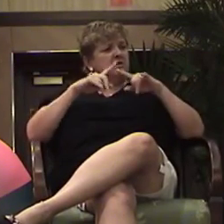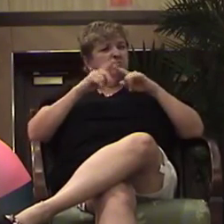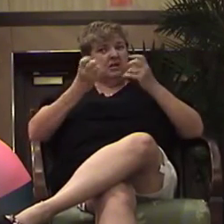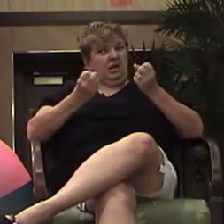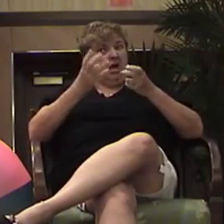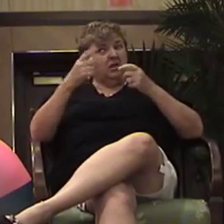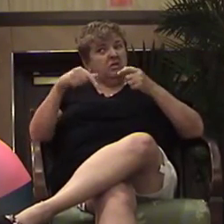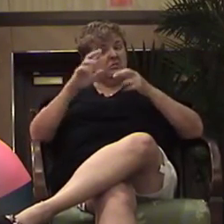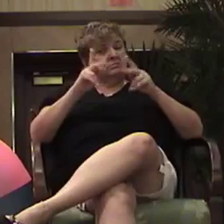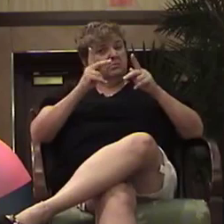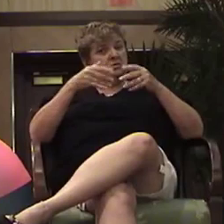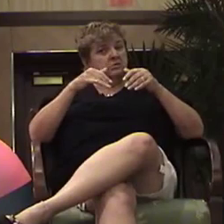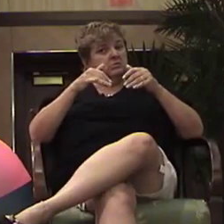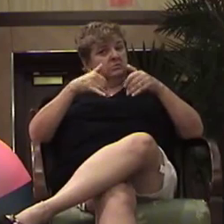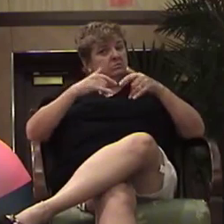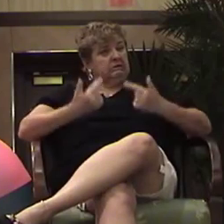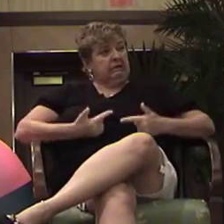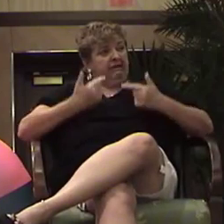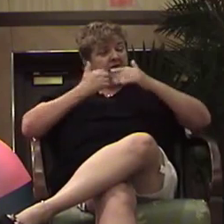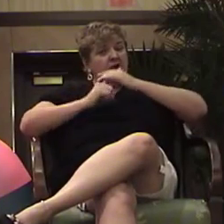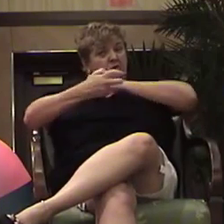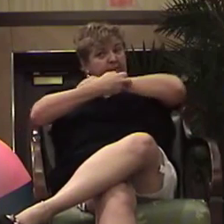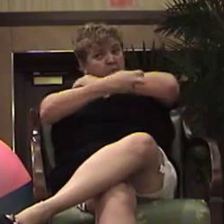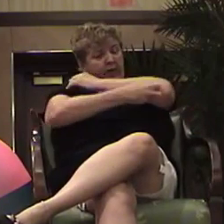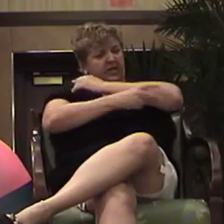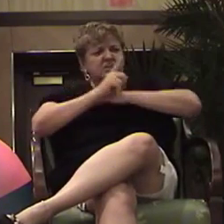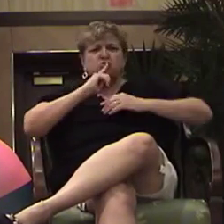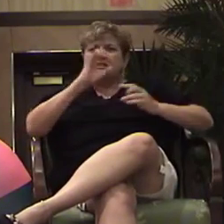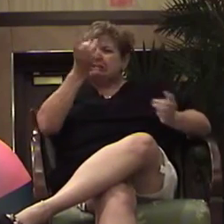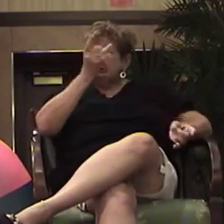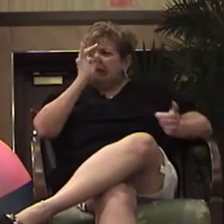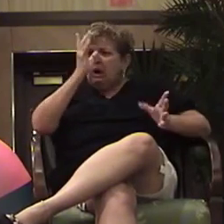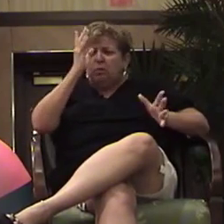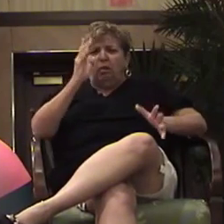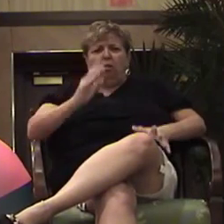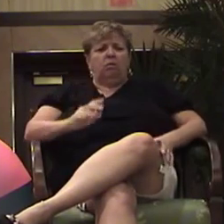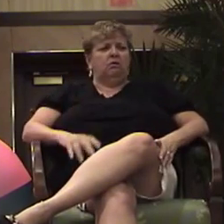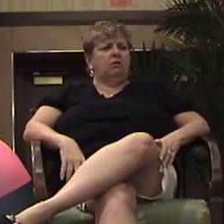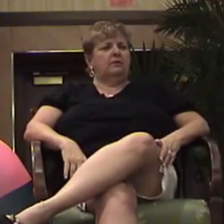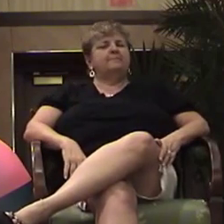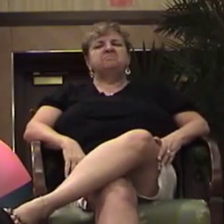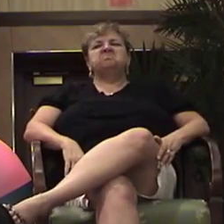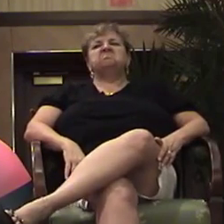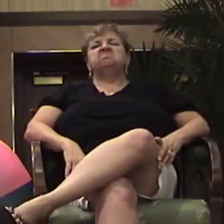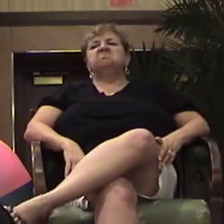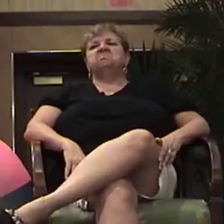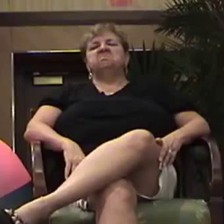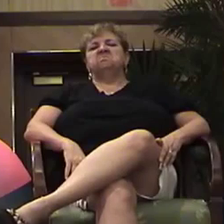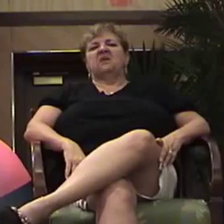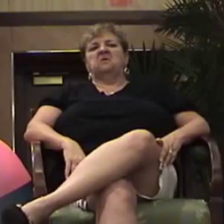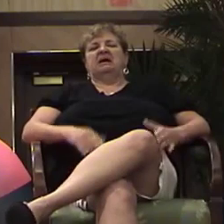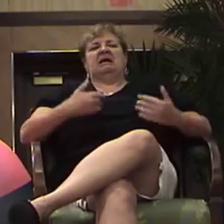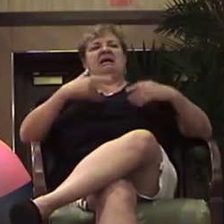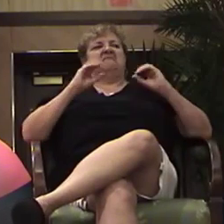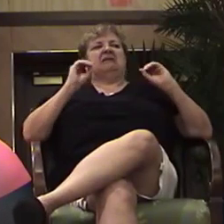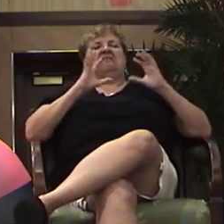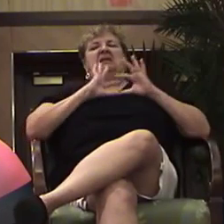bridge and all that sort of stuff, and it was terrible. And I thought, I have nothing in common with these